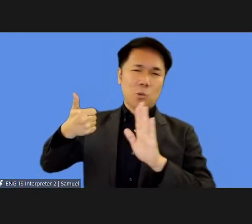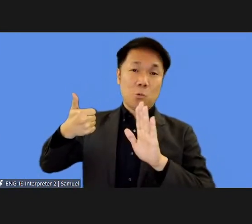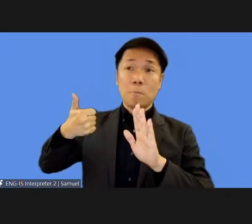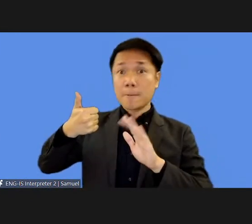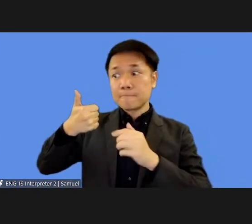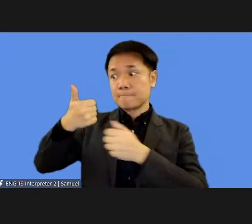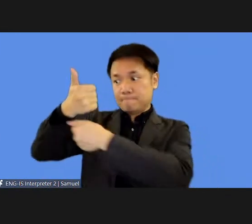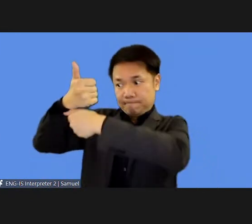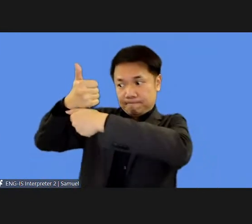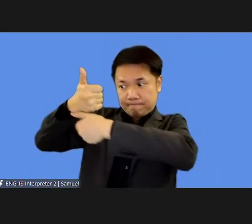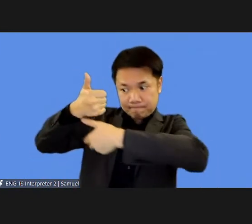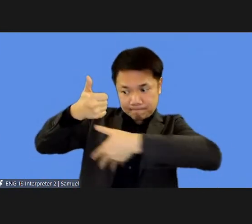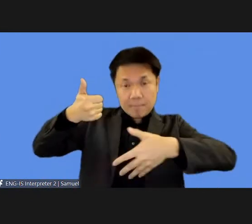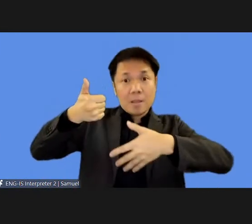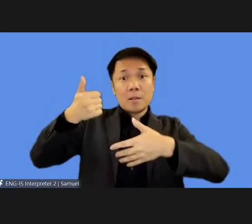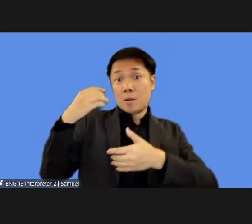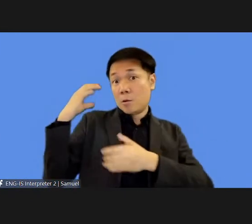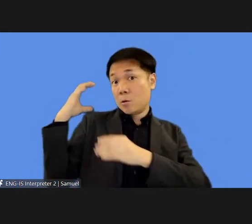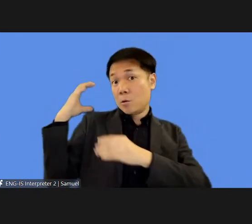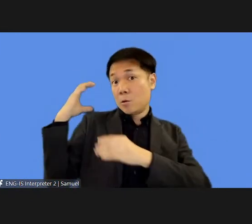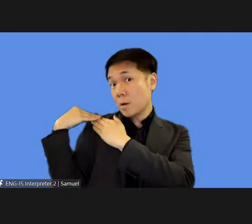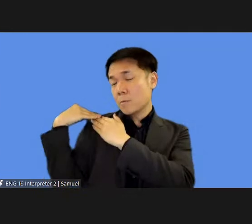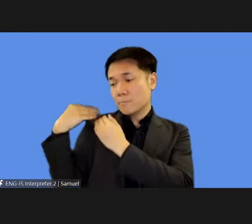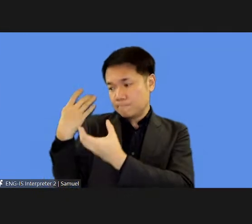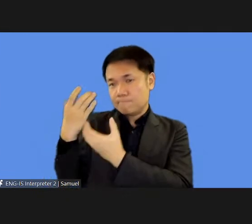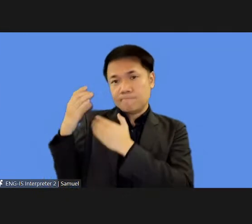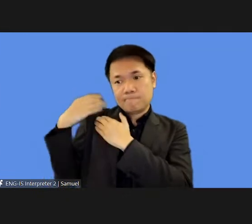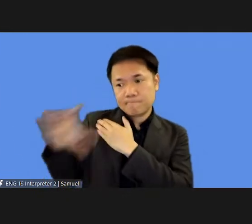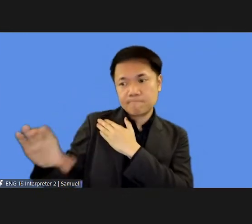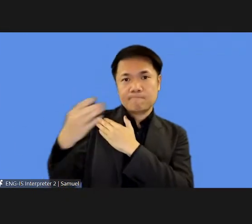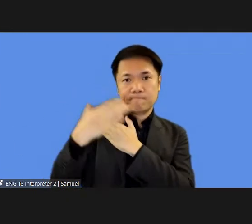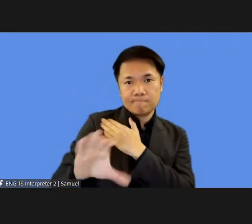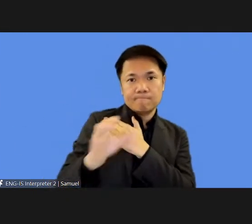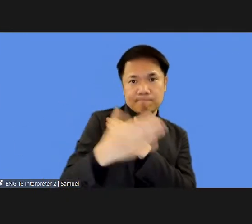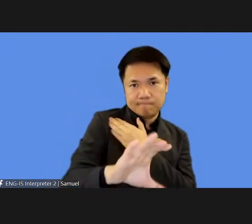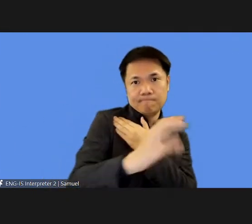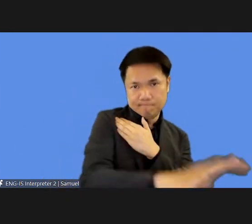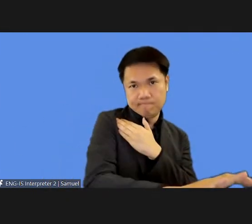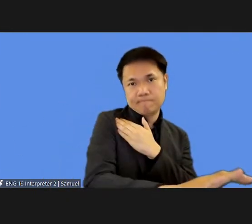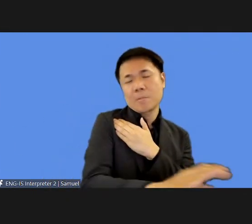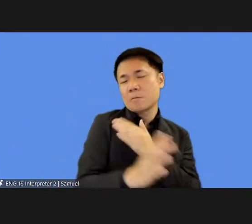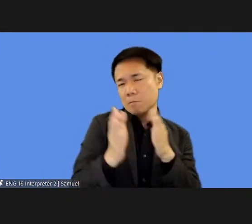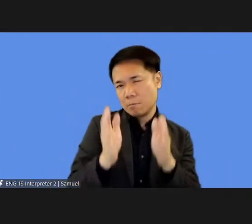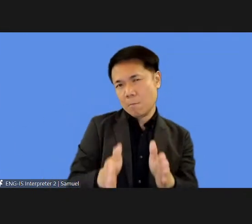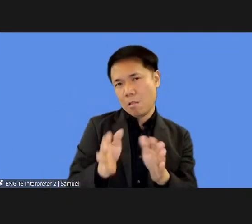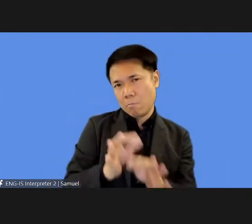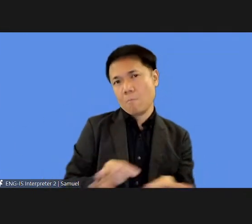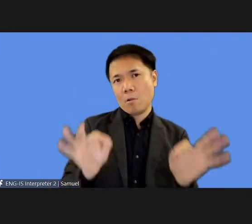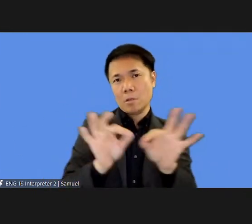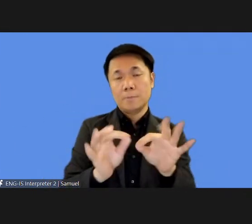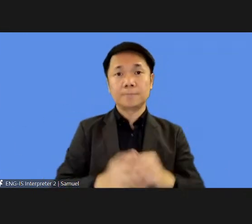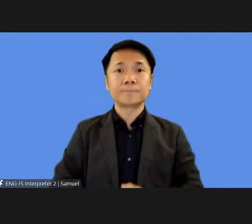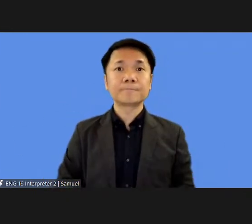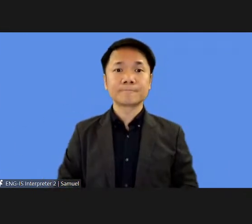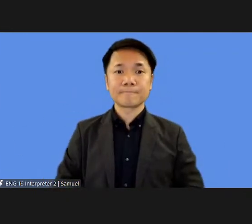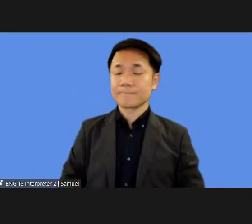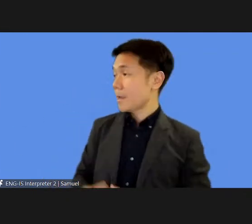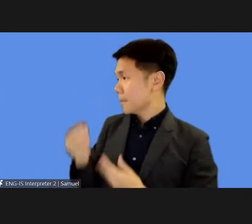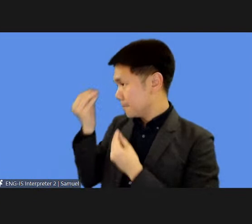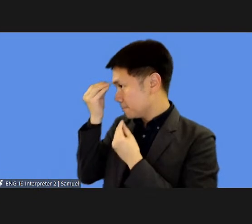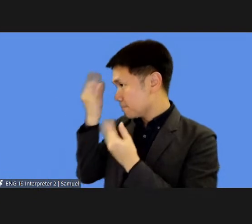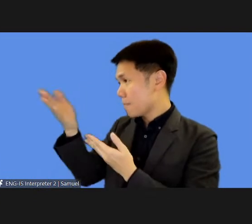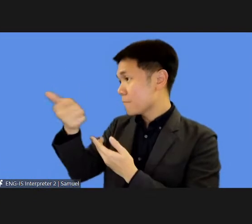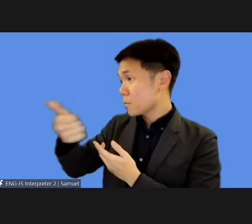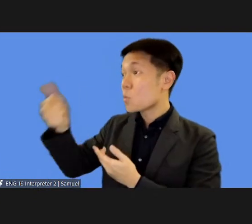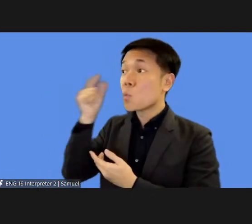much for sharing your thought. Madam Chair, we are doing well in terms of timing. Do